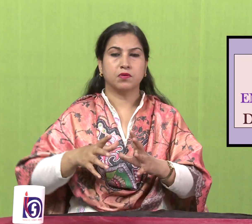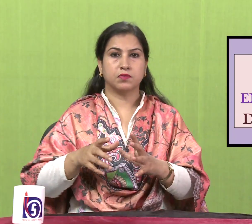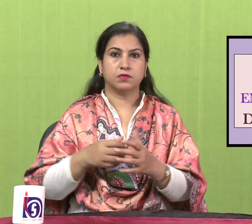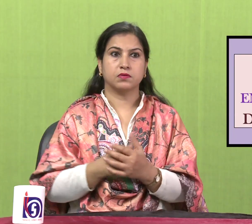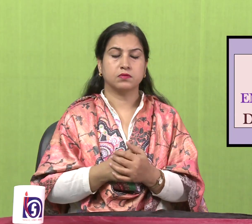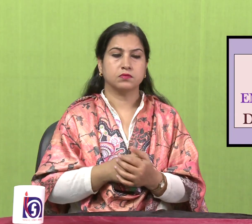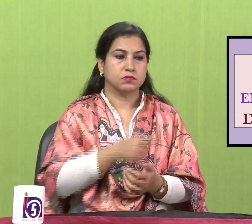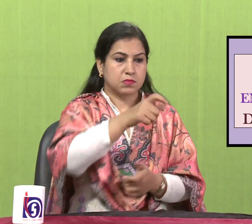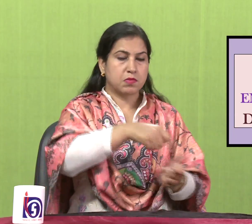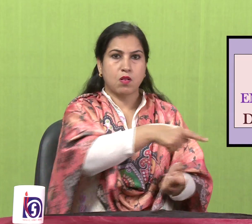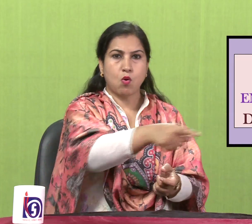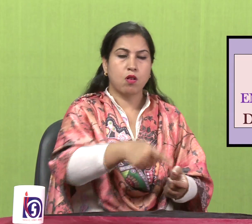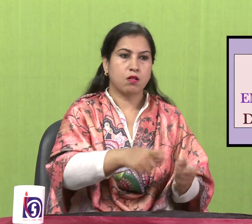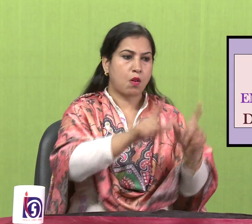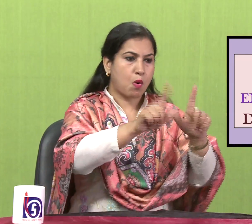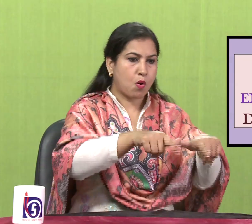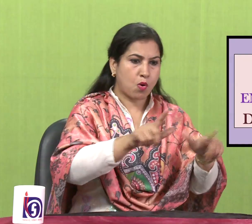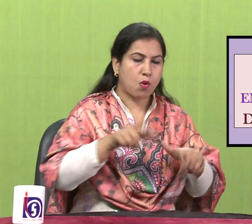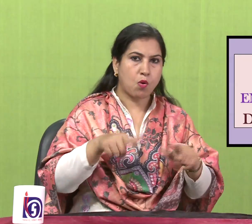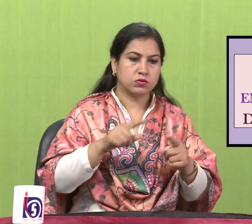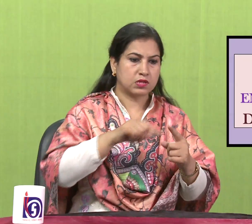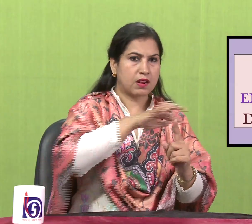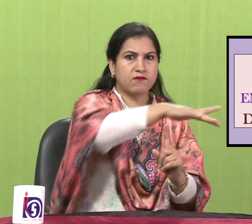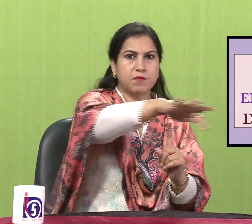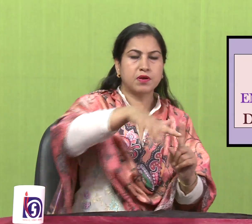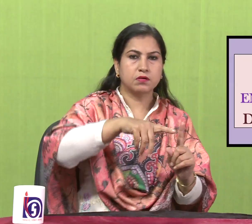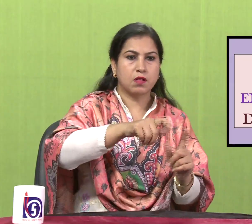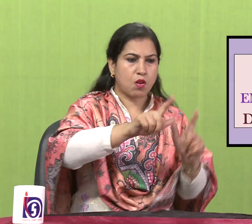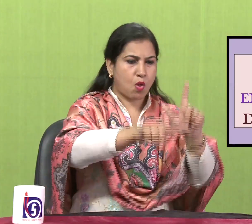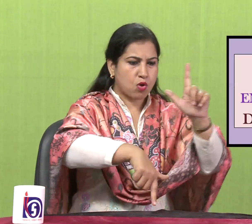causes serious damage of environmental.